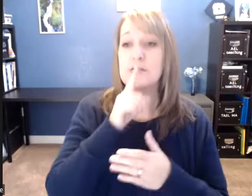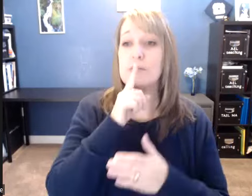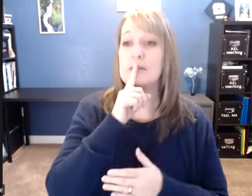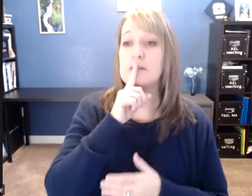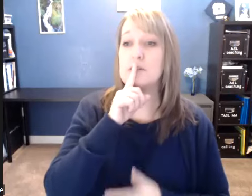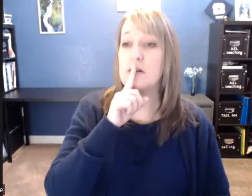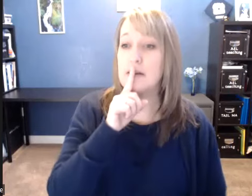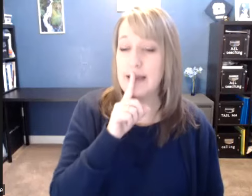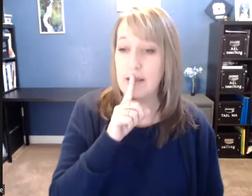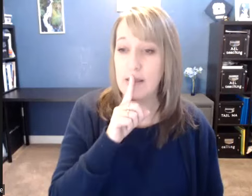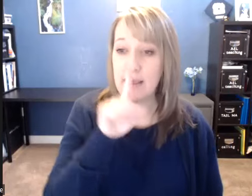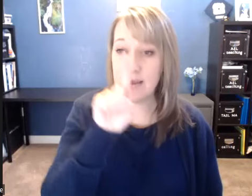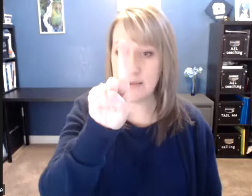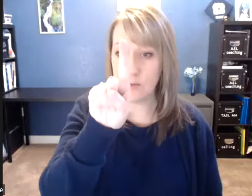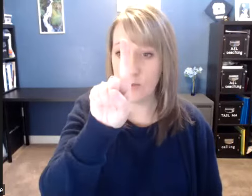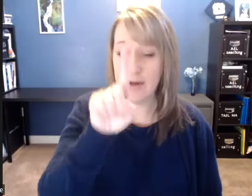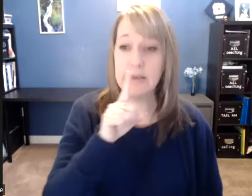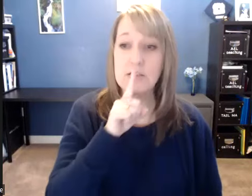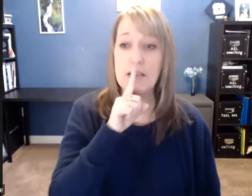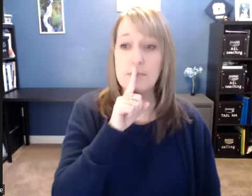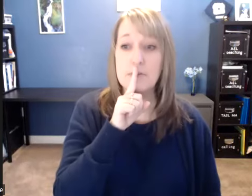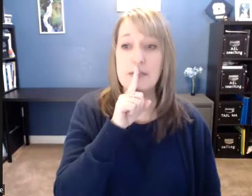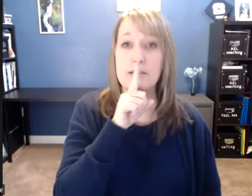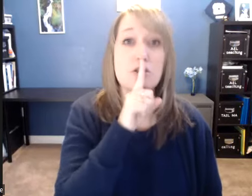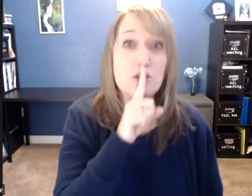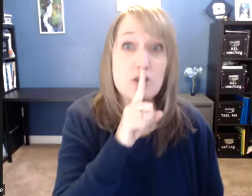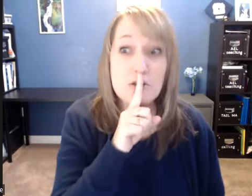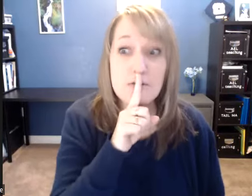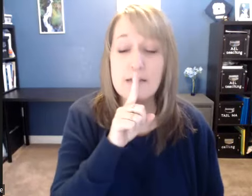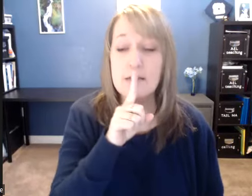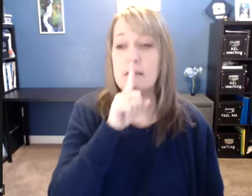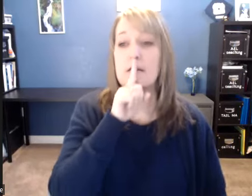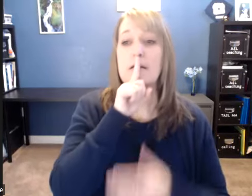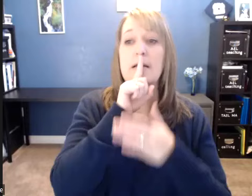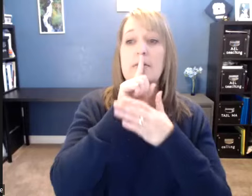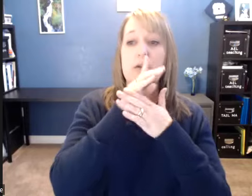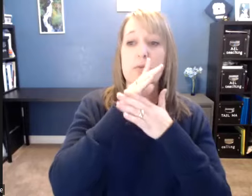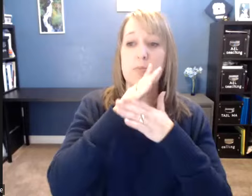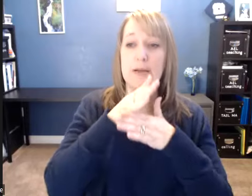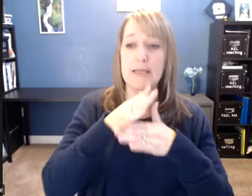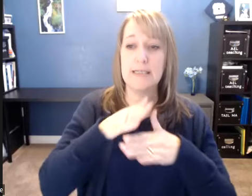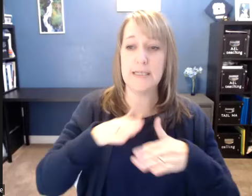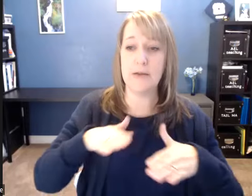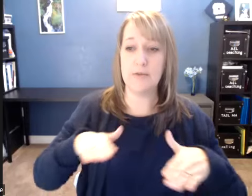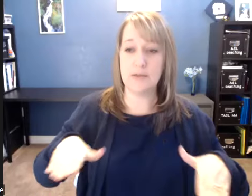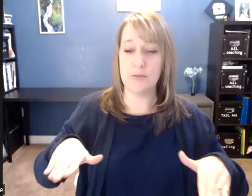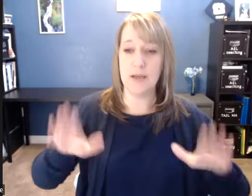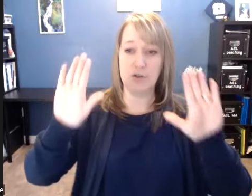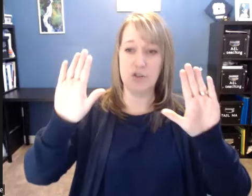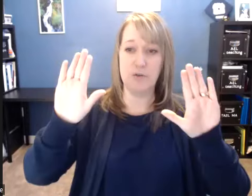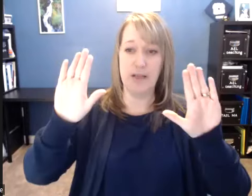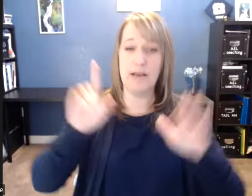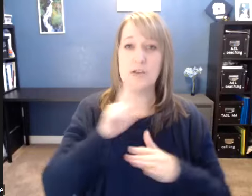you want to start like this, one hand shape, like shh, right? And then you bring it down this way, two flat hand